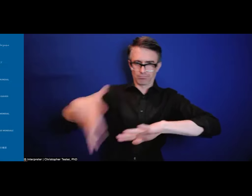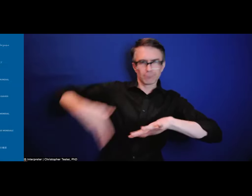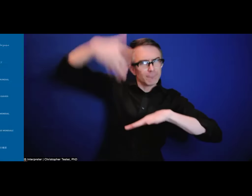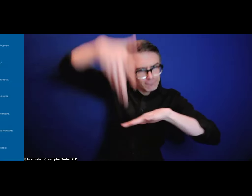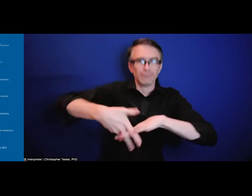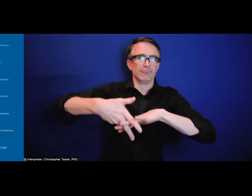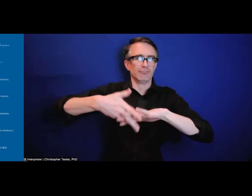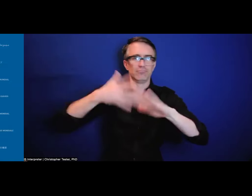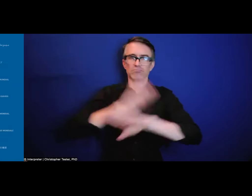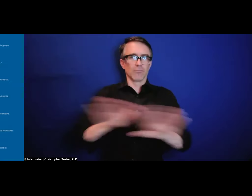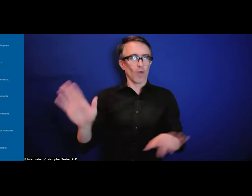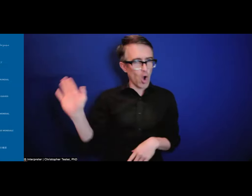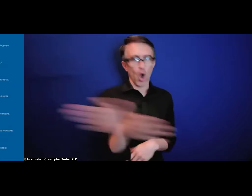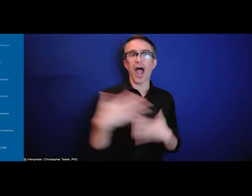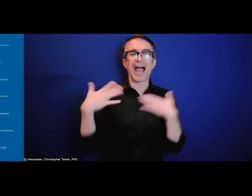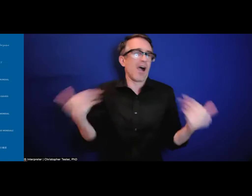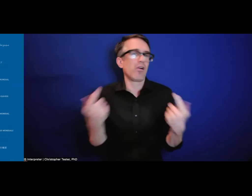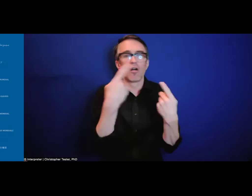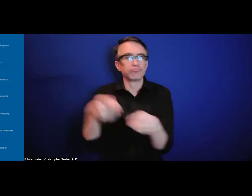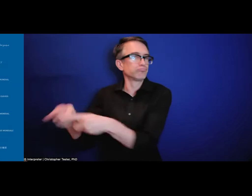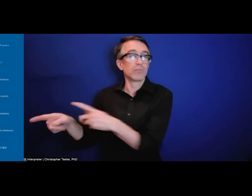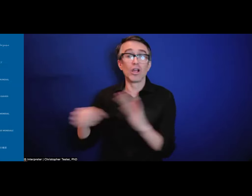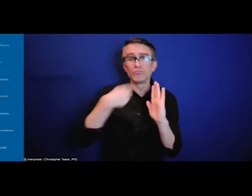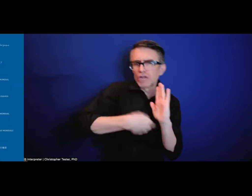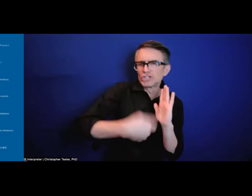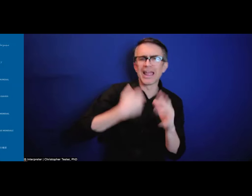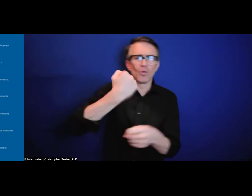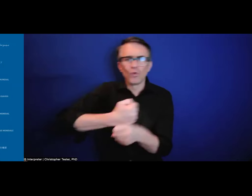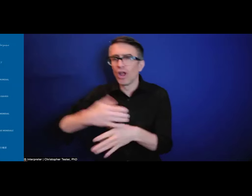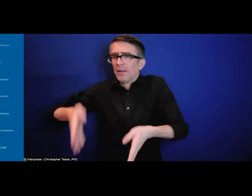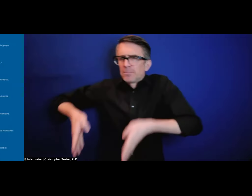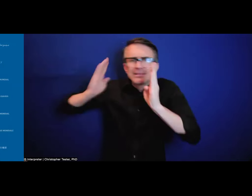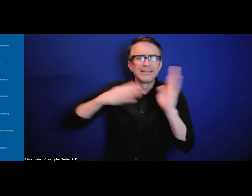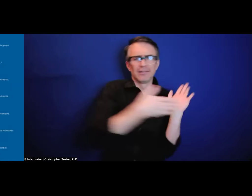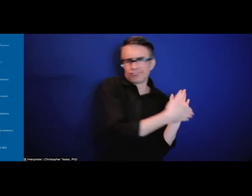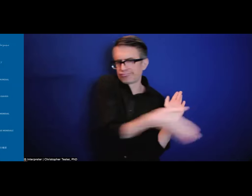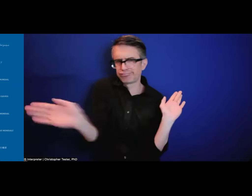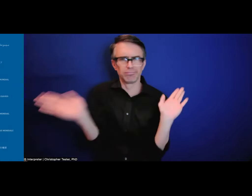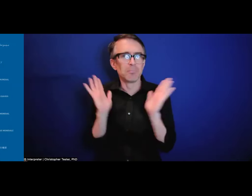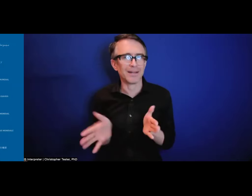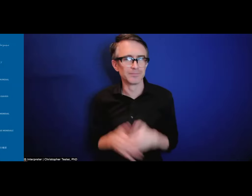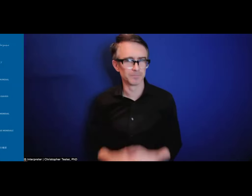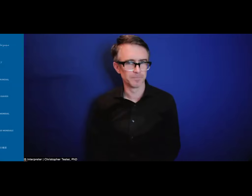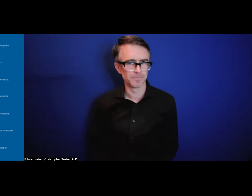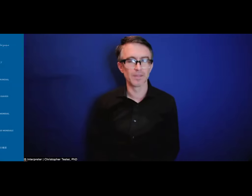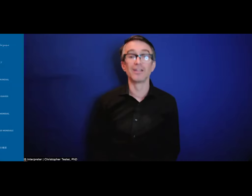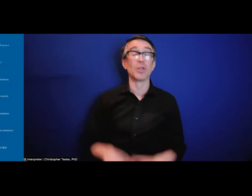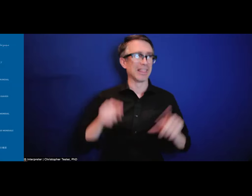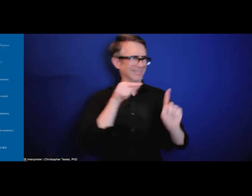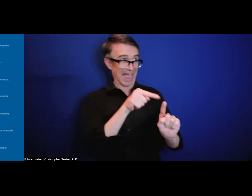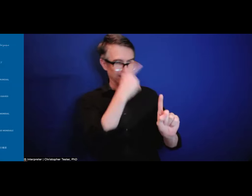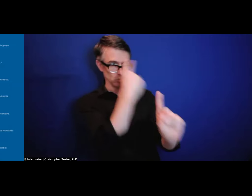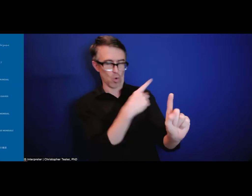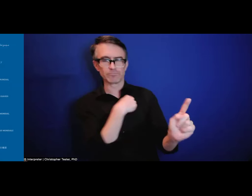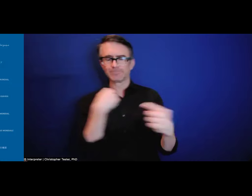Bank partners with governments by financing the construction of accessible hospitals and healthcare